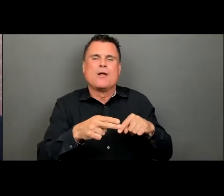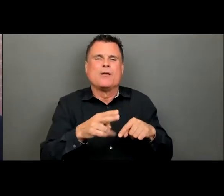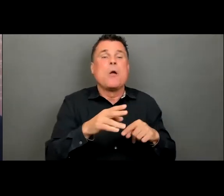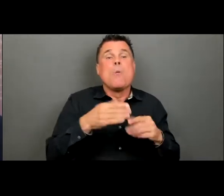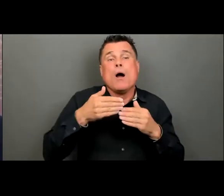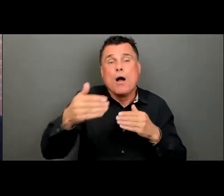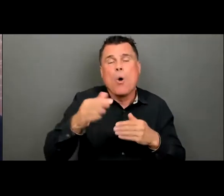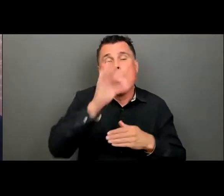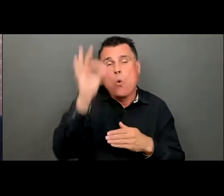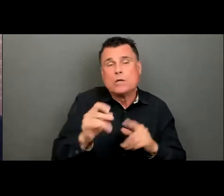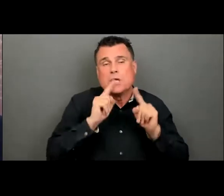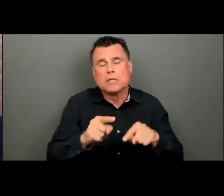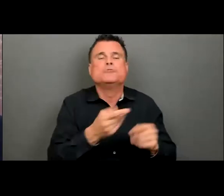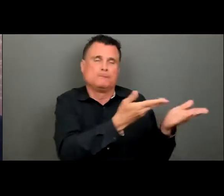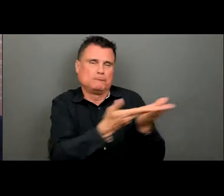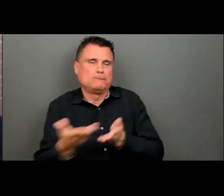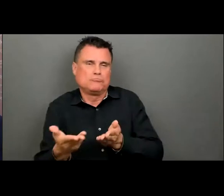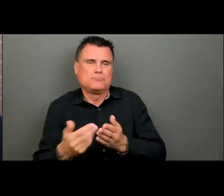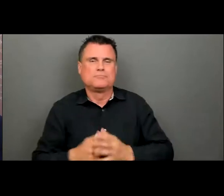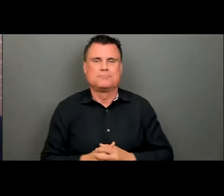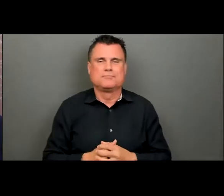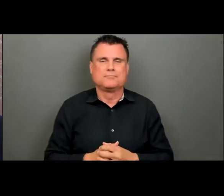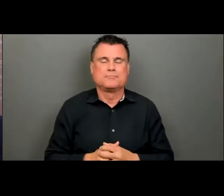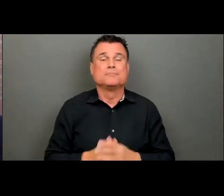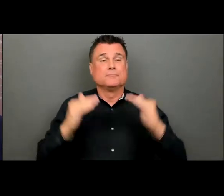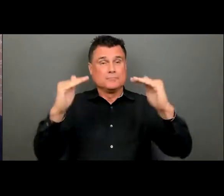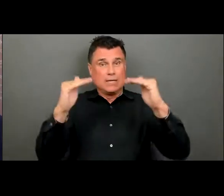Thank you. Now we will turn to our still on question two.